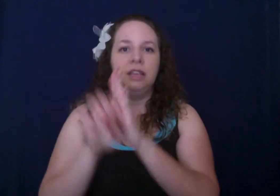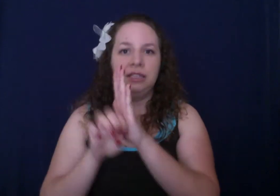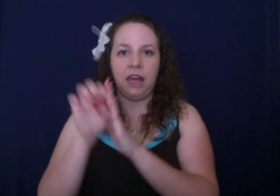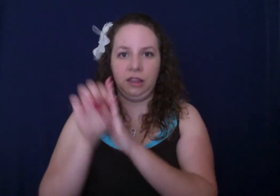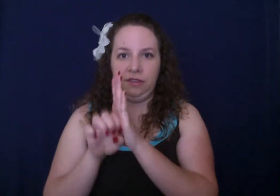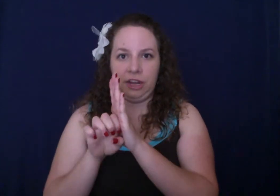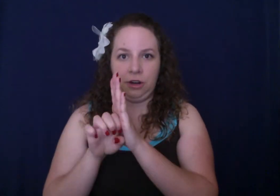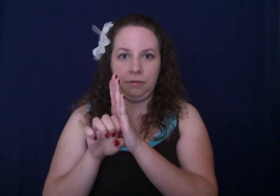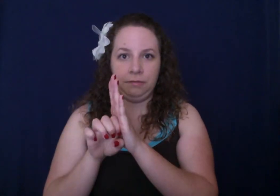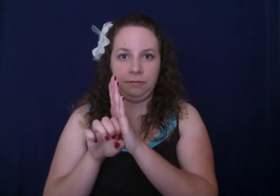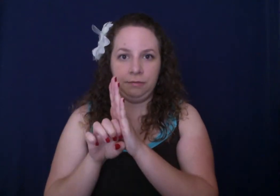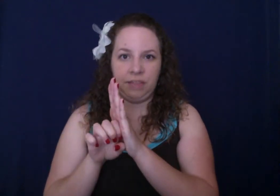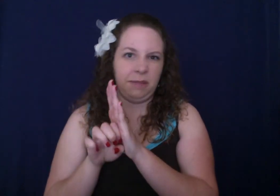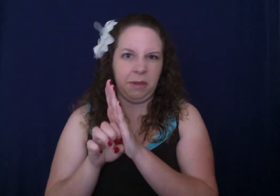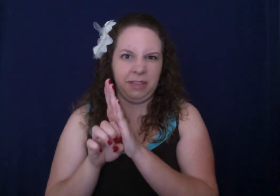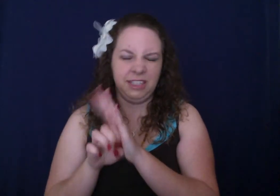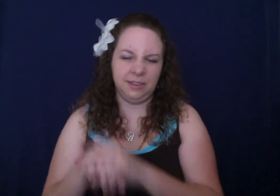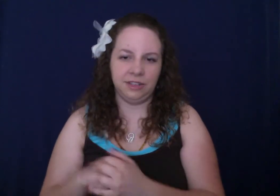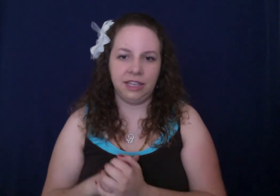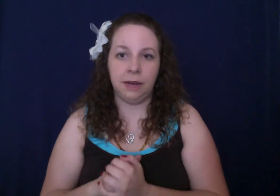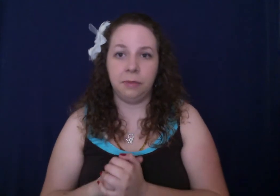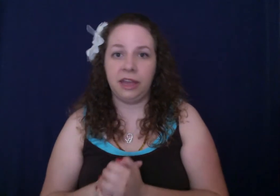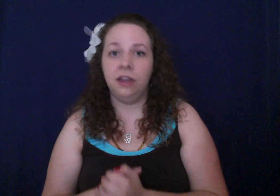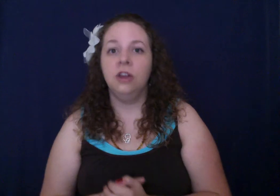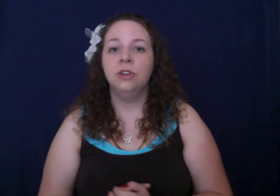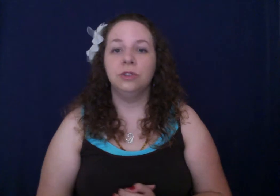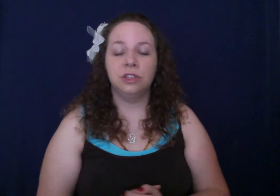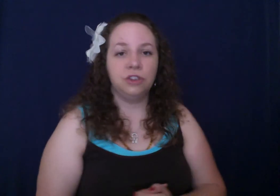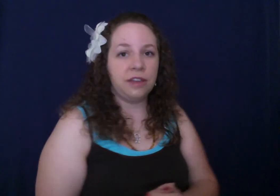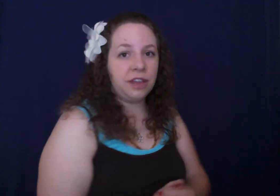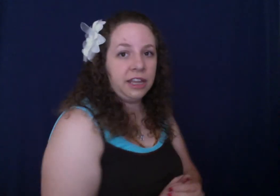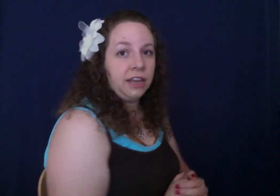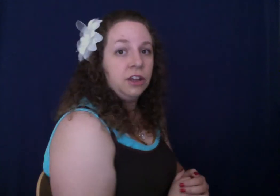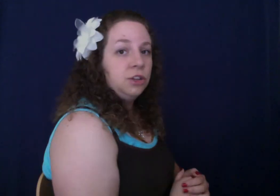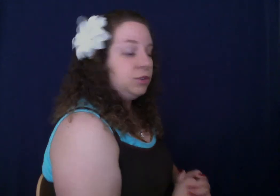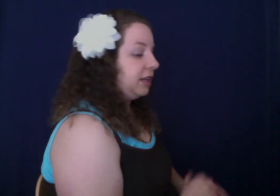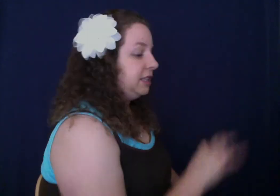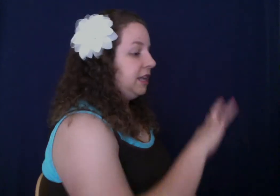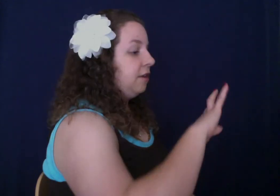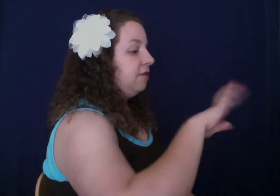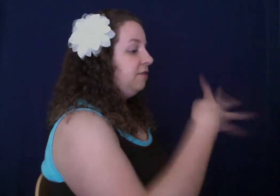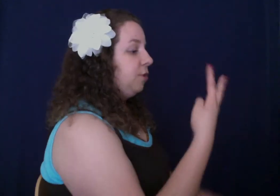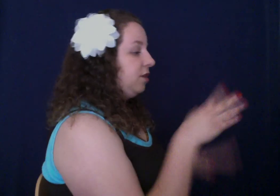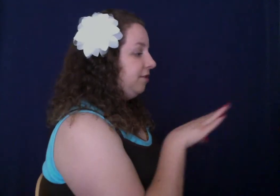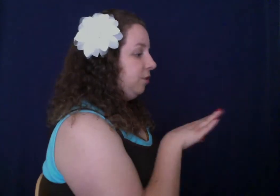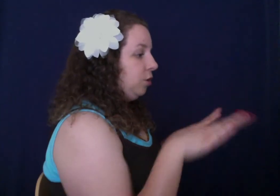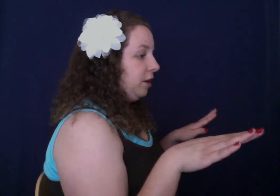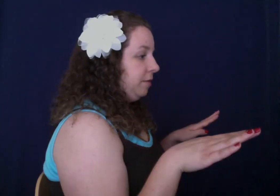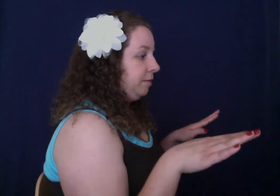the elevator. Okay, maybe it's a different setup, okay? So let's try that again. So I can say 4th floor,